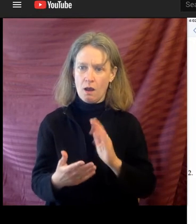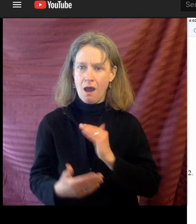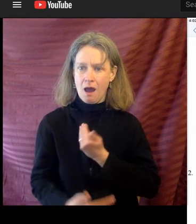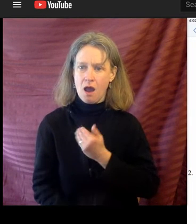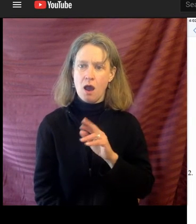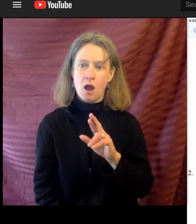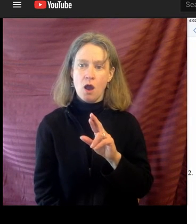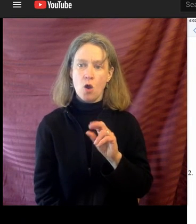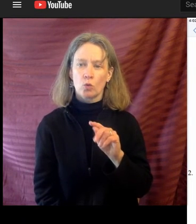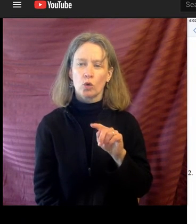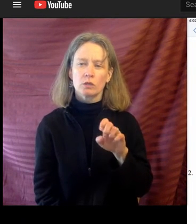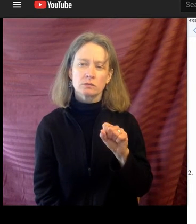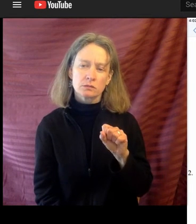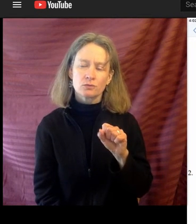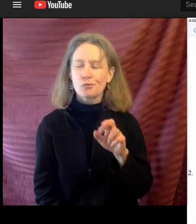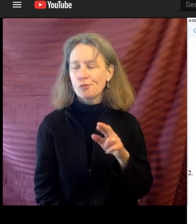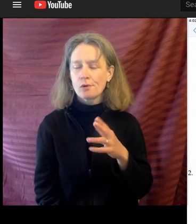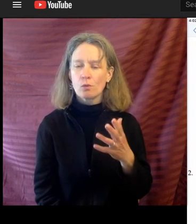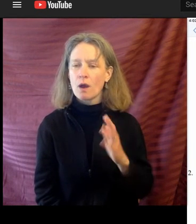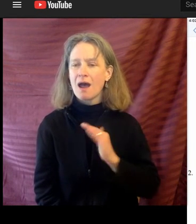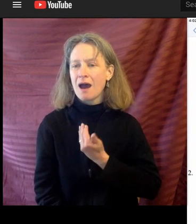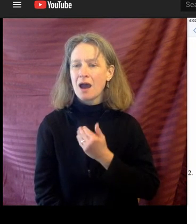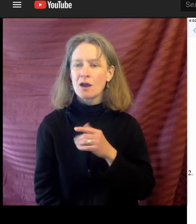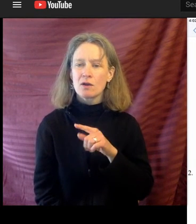or our zeros.